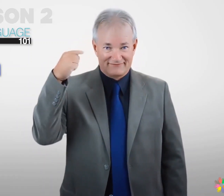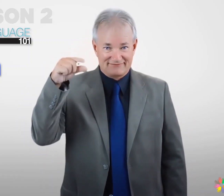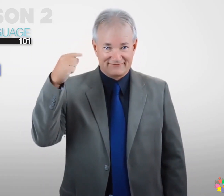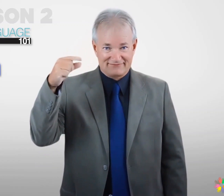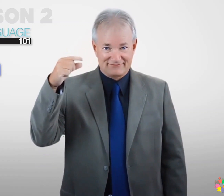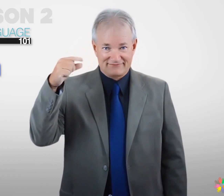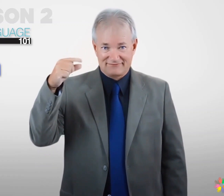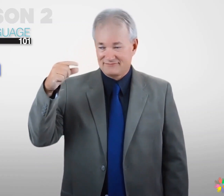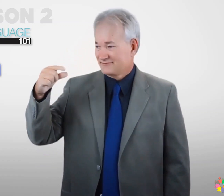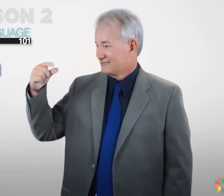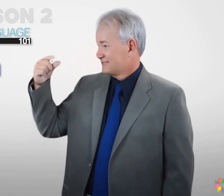Green.